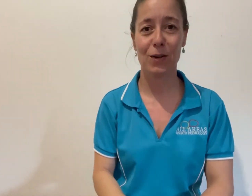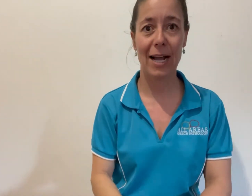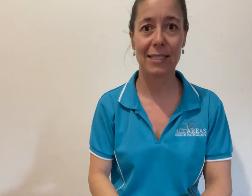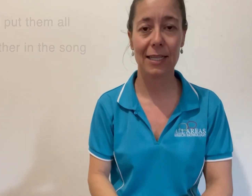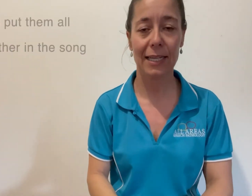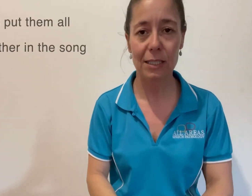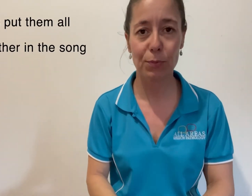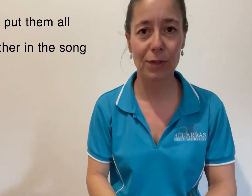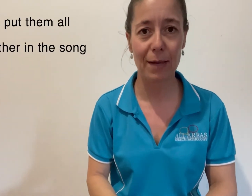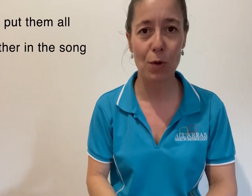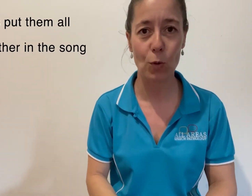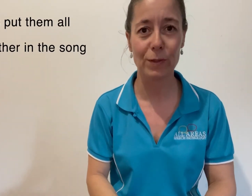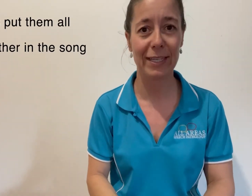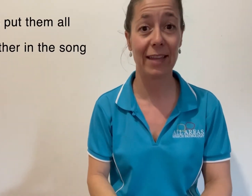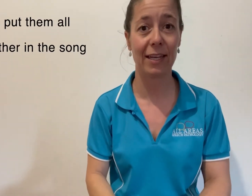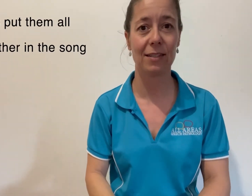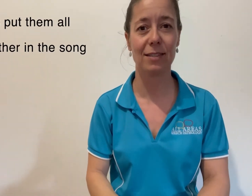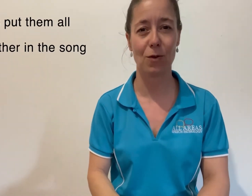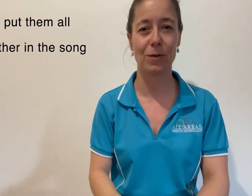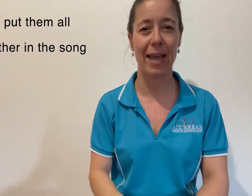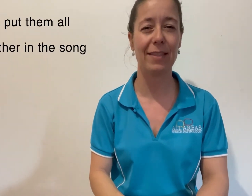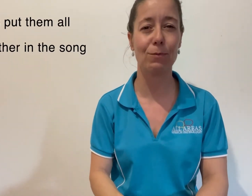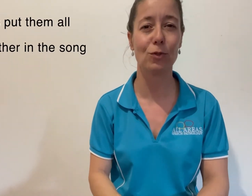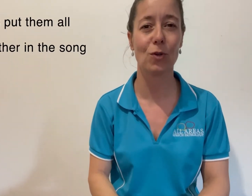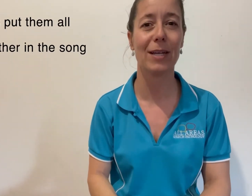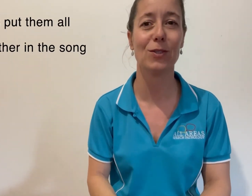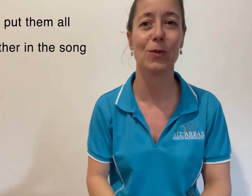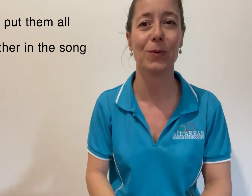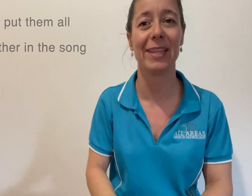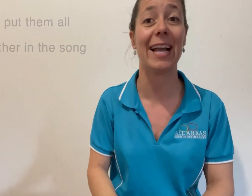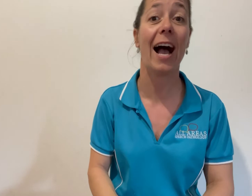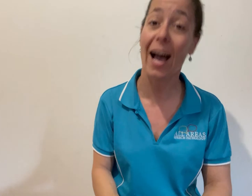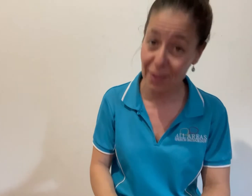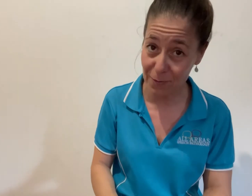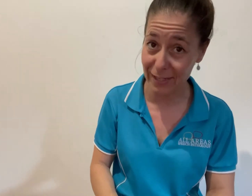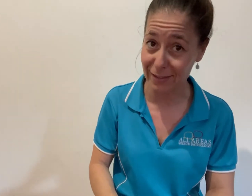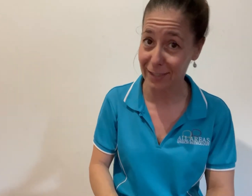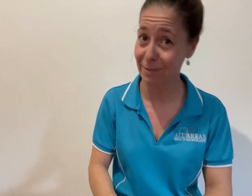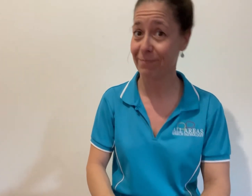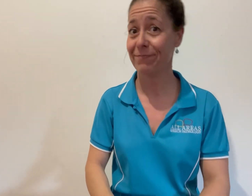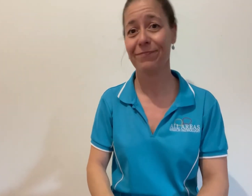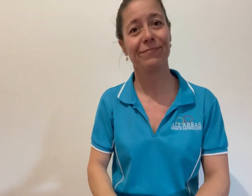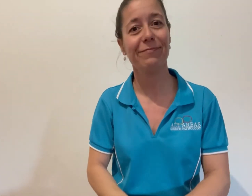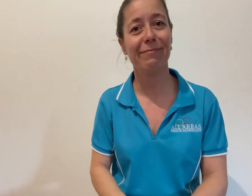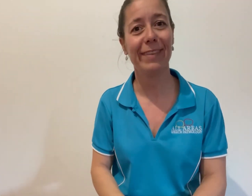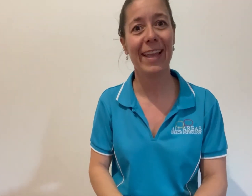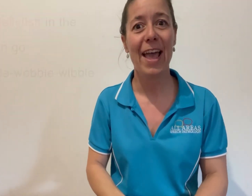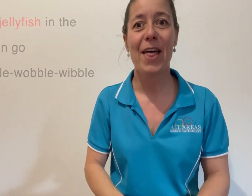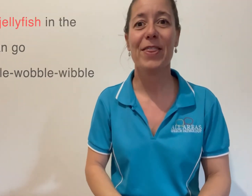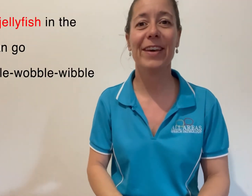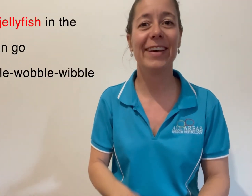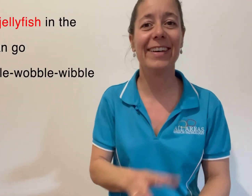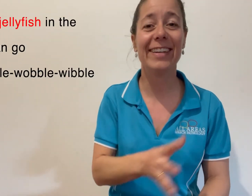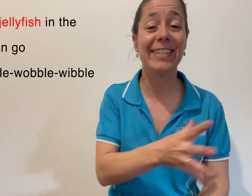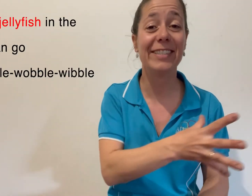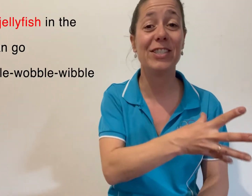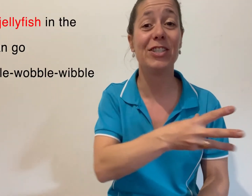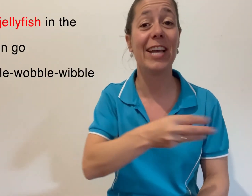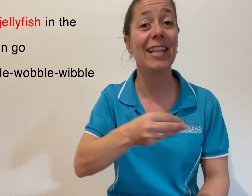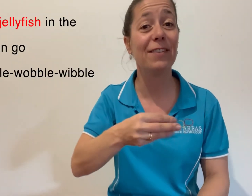right, let's put them all together in a song and then we'll try and do it with the other ones. The jellyfish